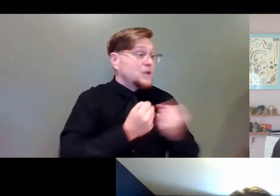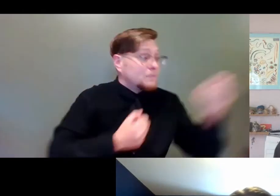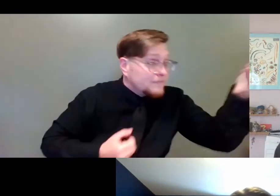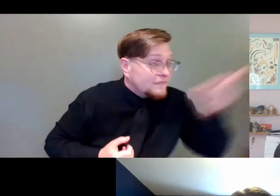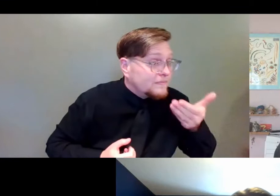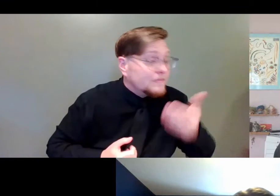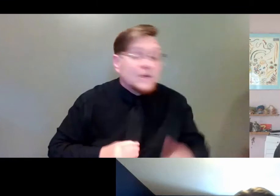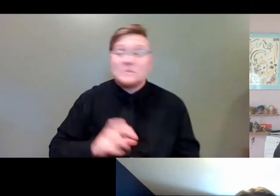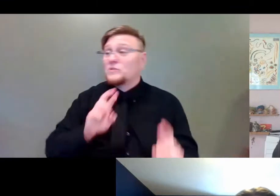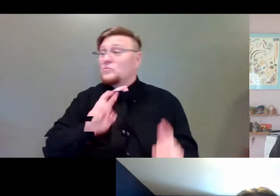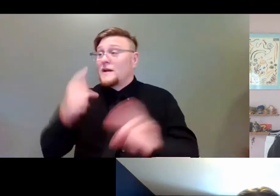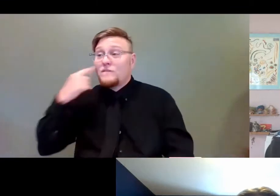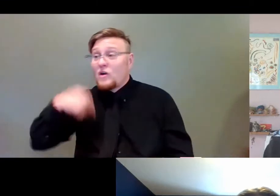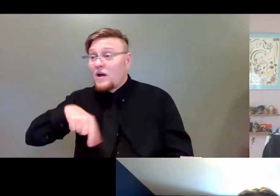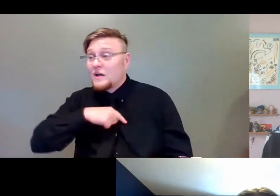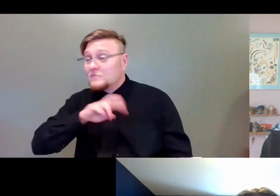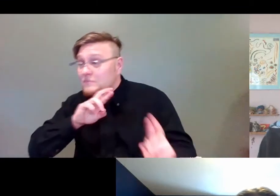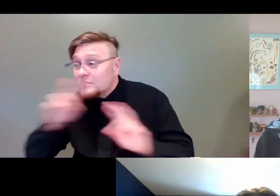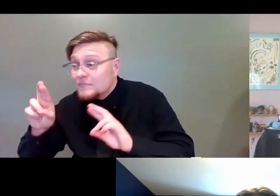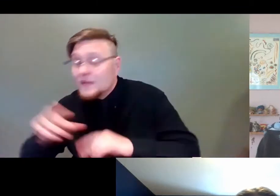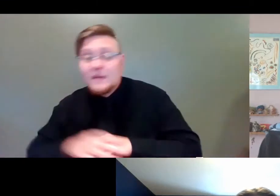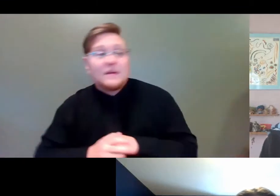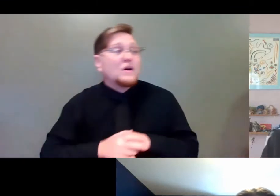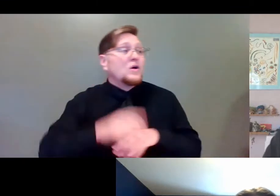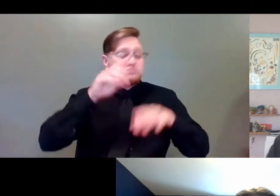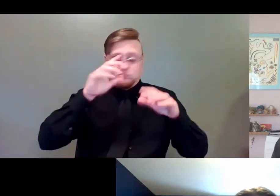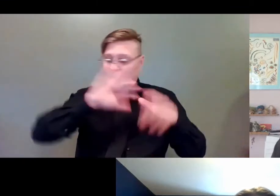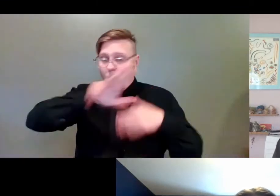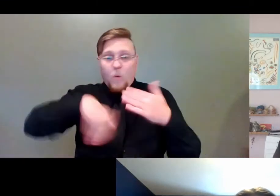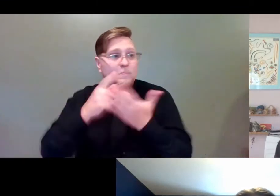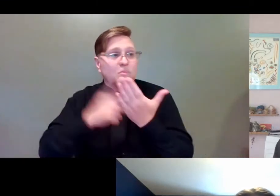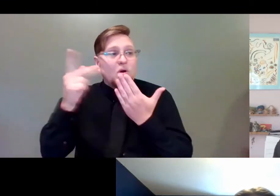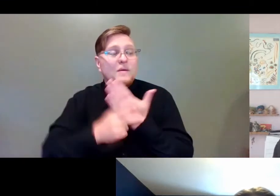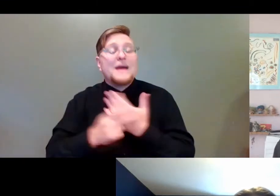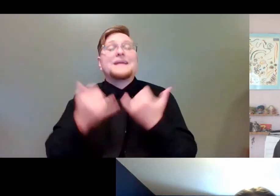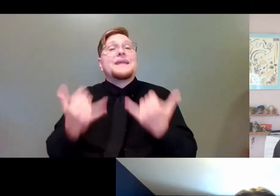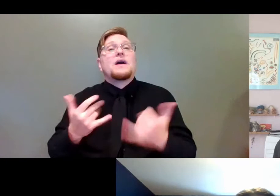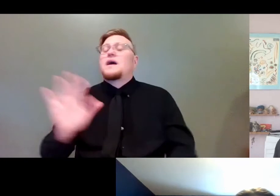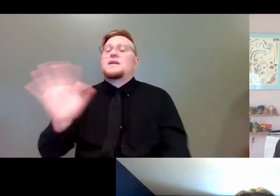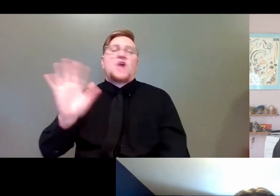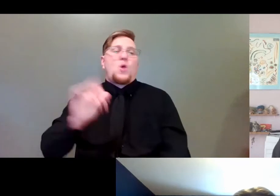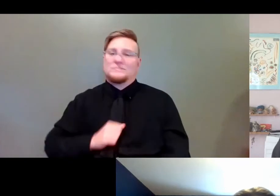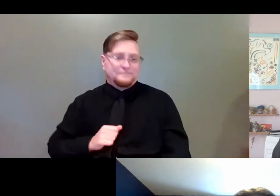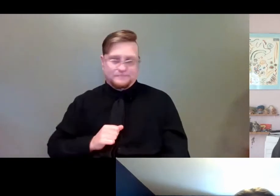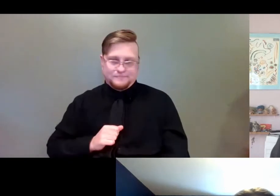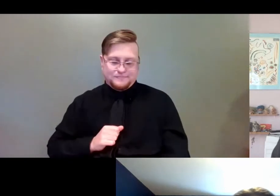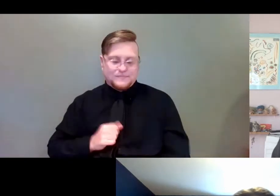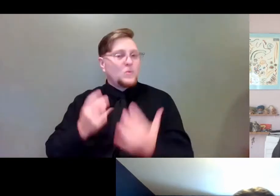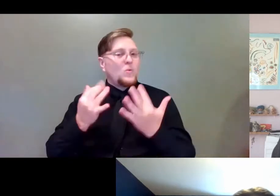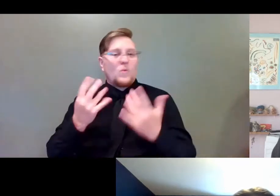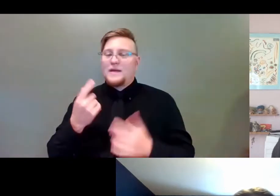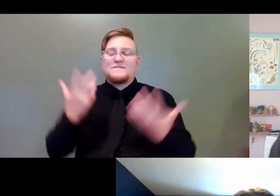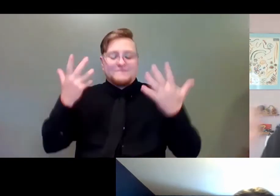be ready for us or to do a target program. And we're saying, no, no, no, no. We're not waiting for anybody